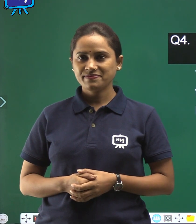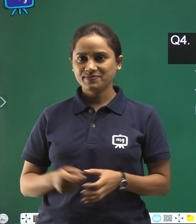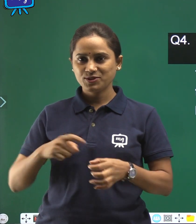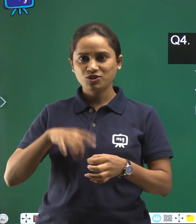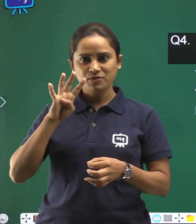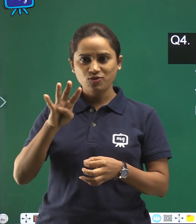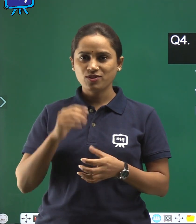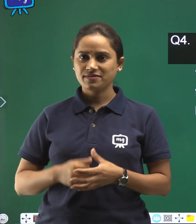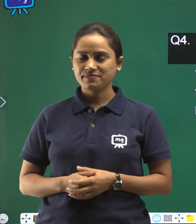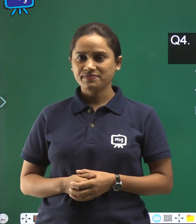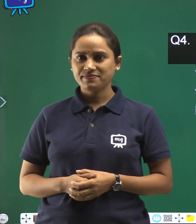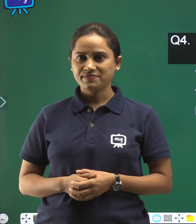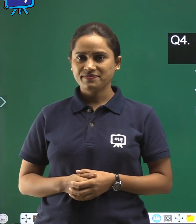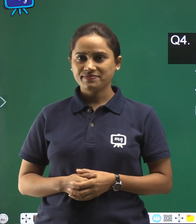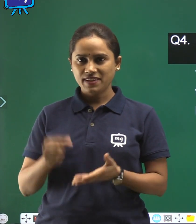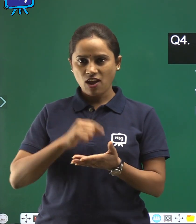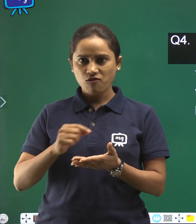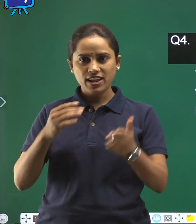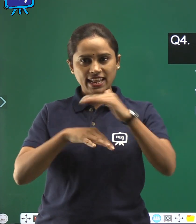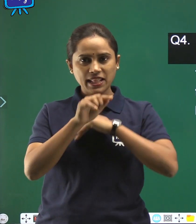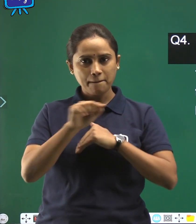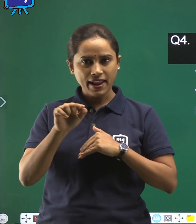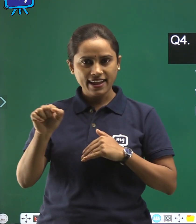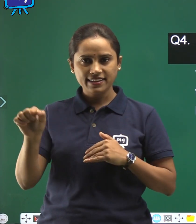Question number 4. Fill in the blank